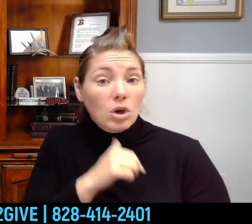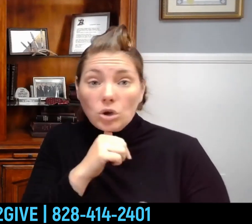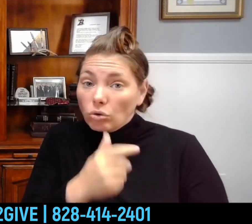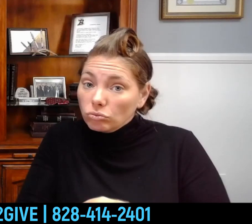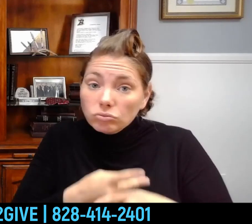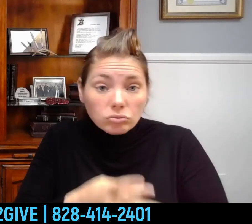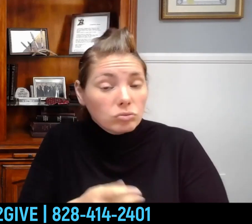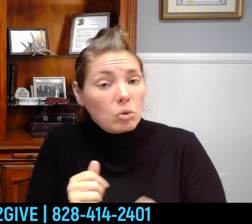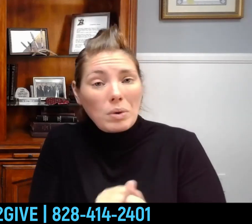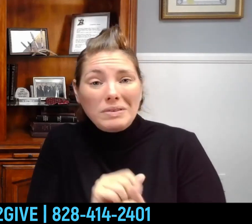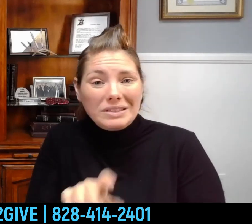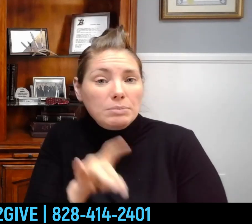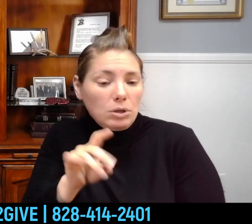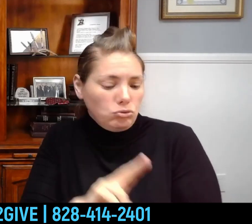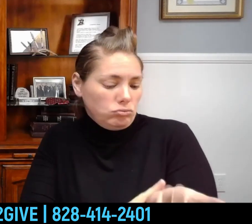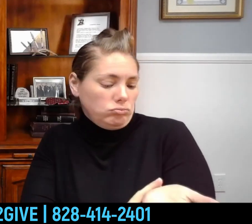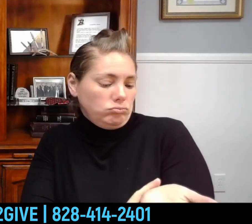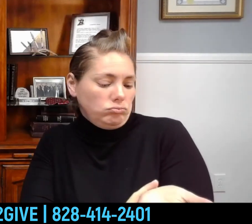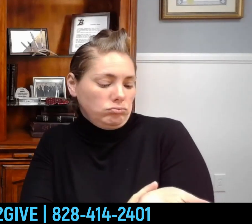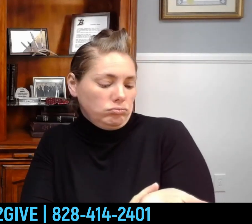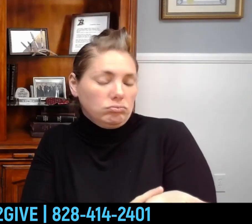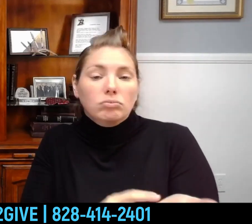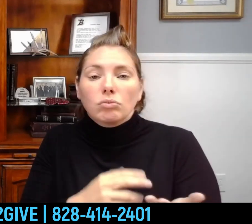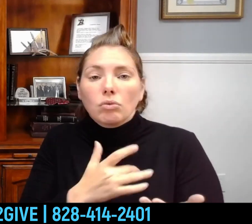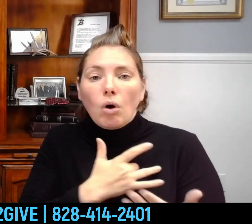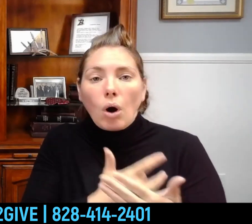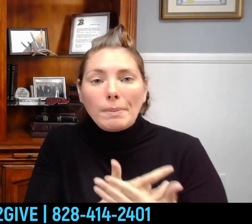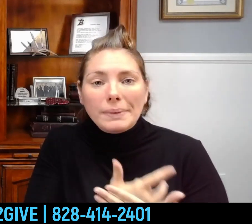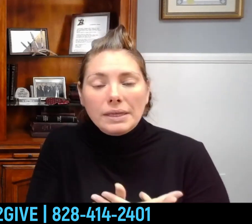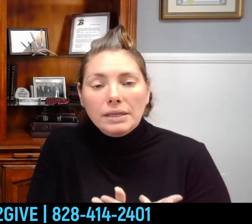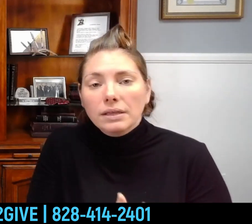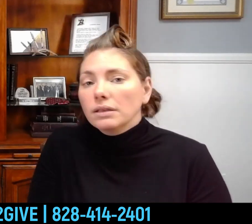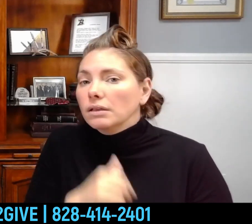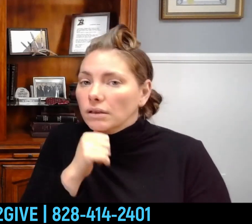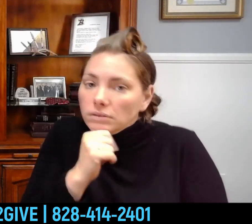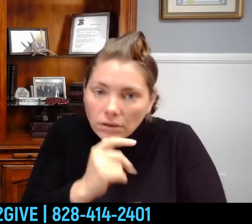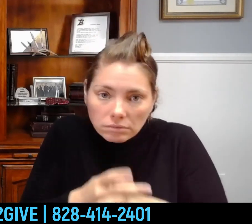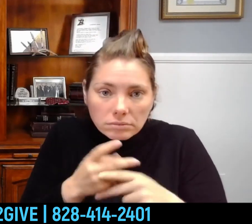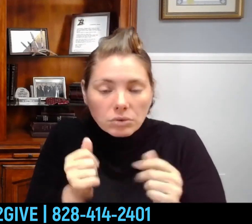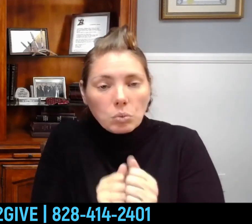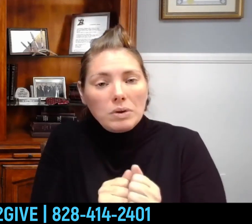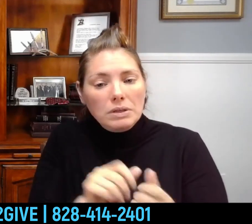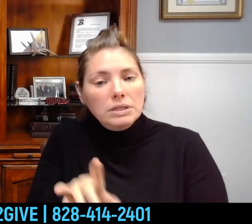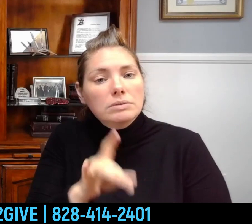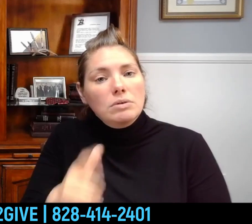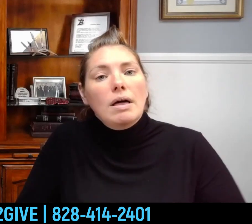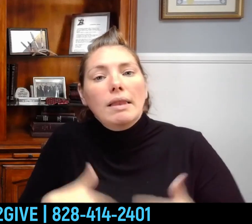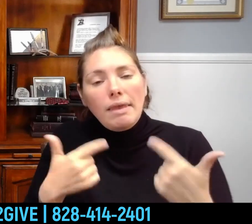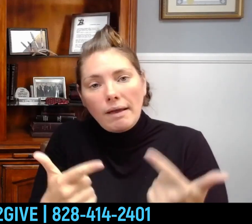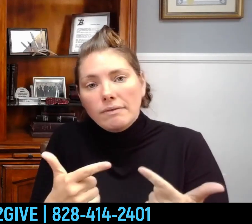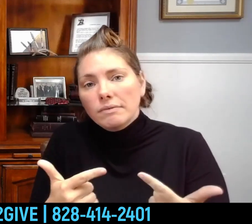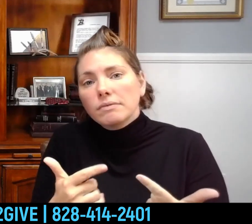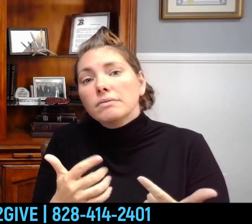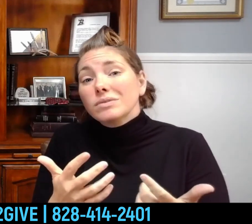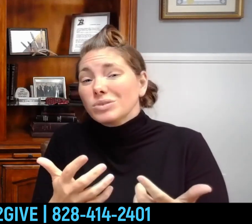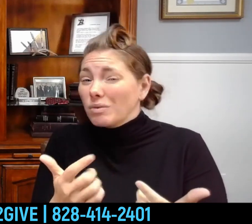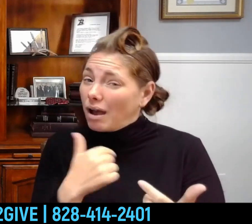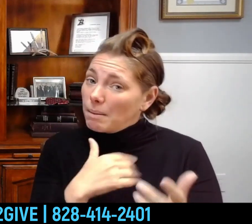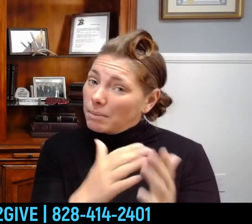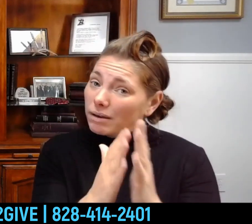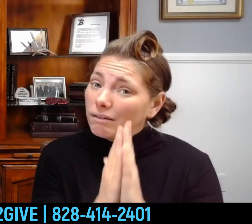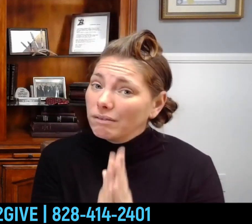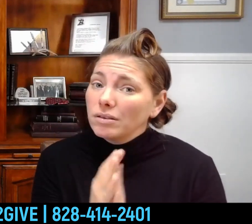their heartbeat, on their spiritual heartbeat. They don't keep tabs on their spiritual life. And I just implore